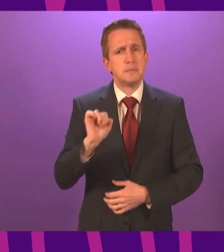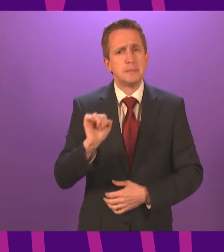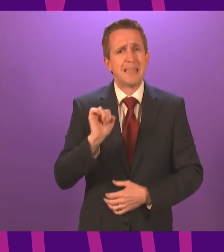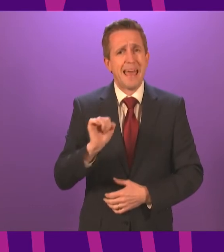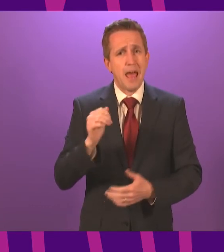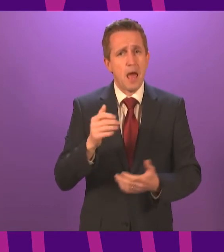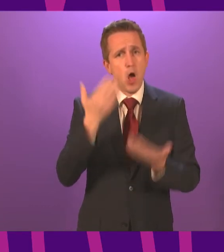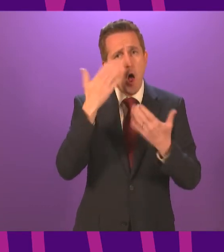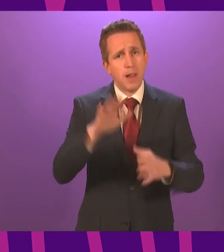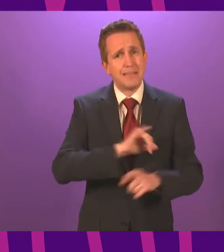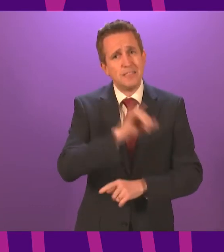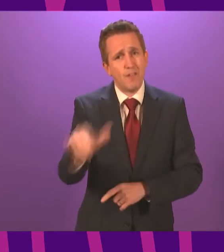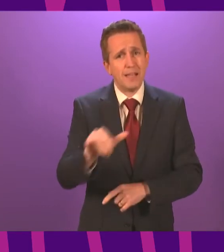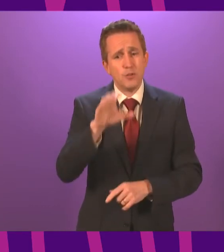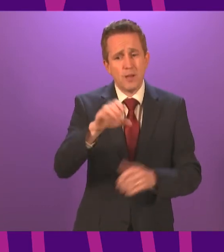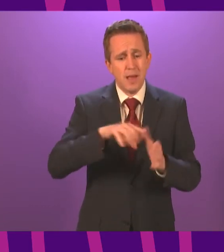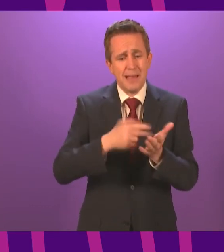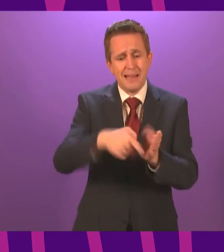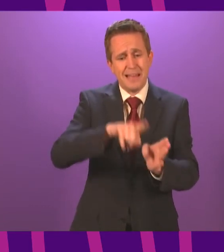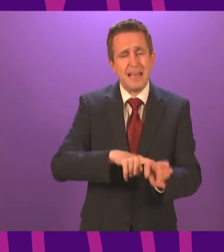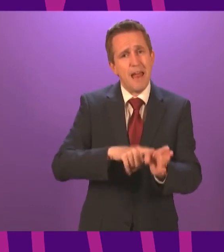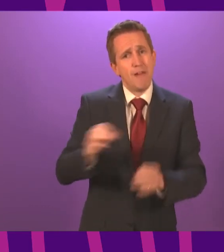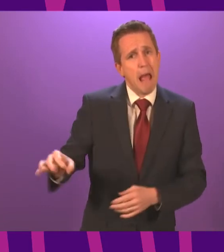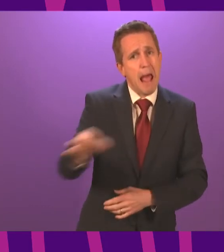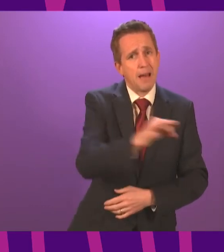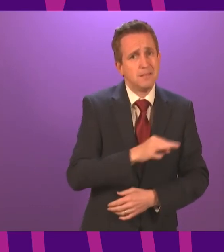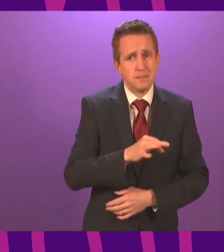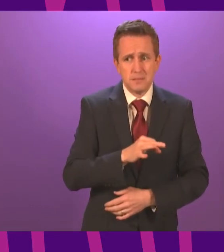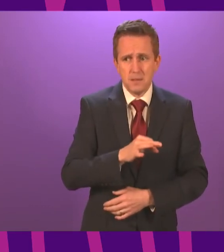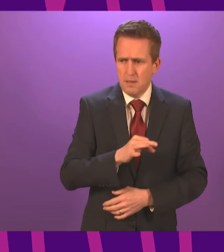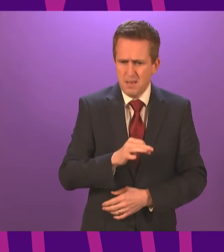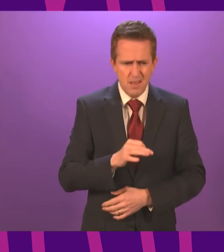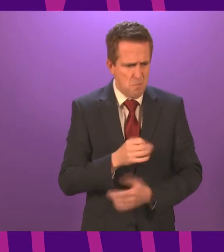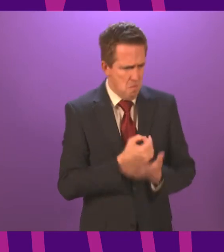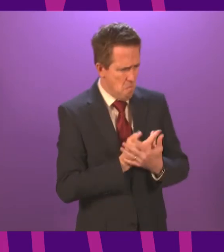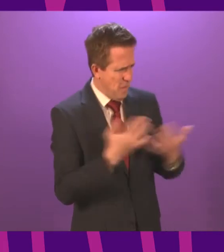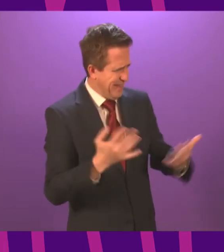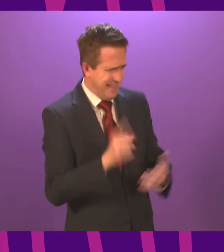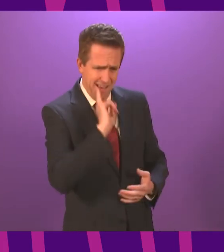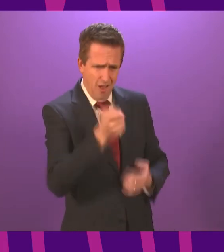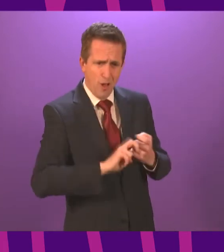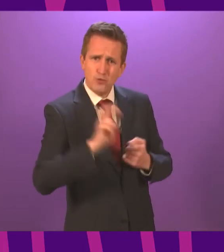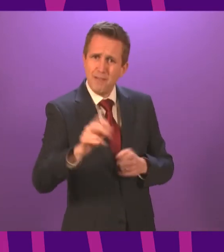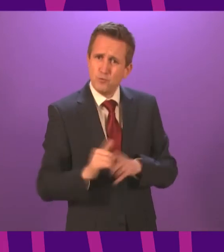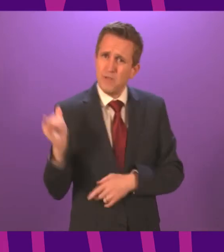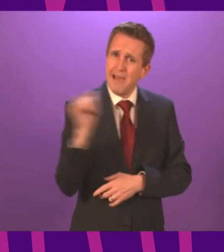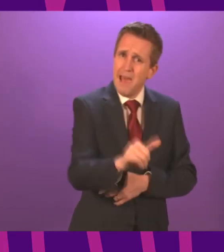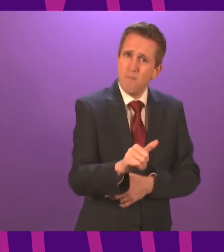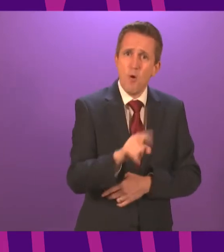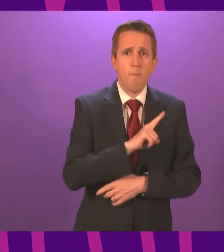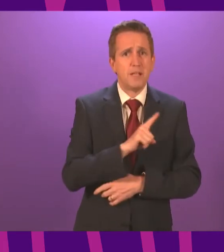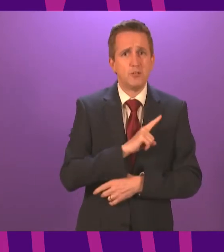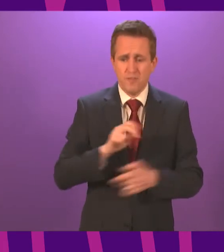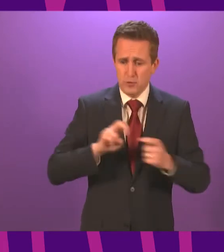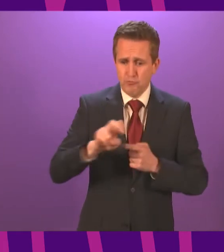package holidays to the Canary Islands, even though many thousands of people will be unable to get to the airports because of the travel